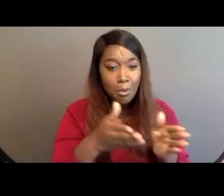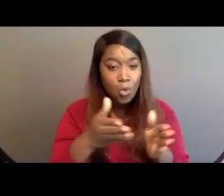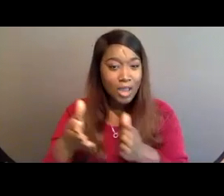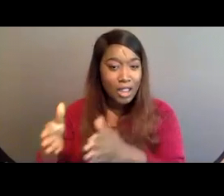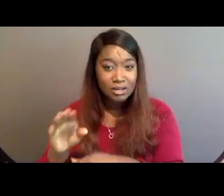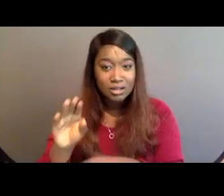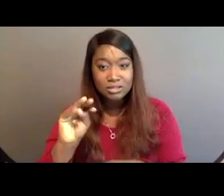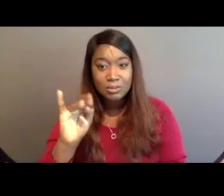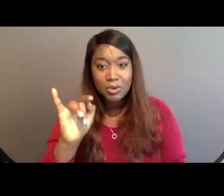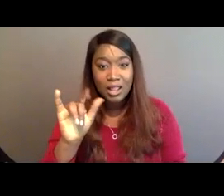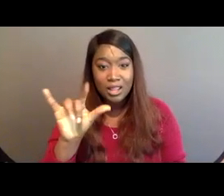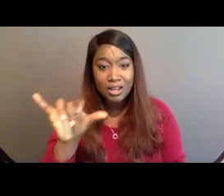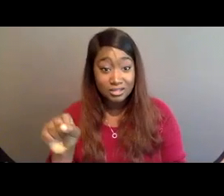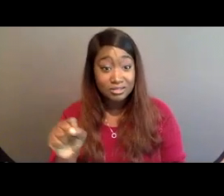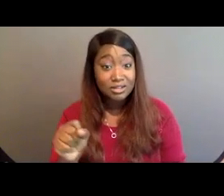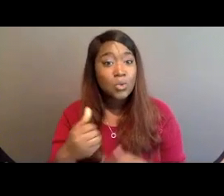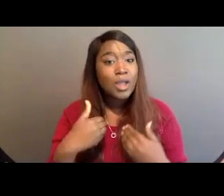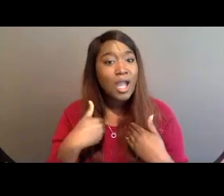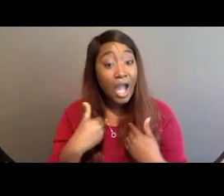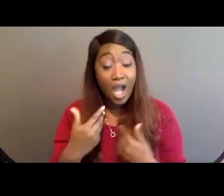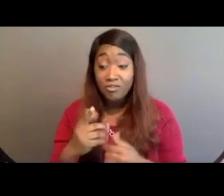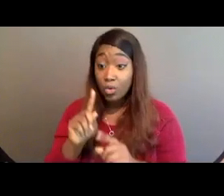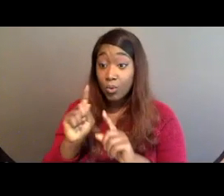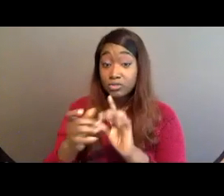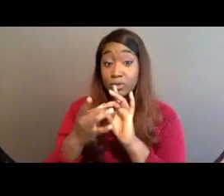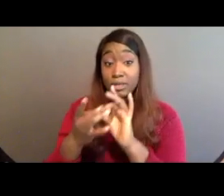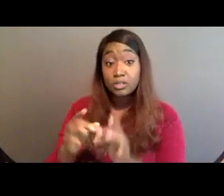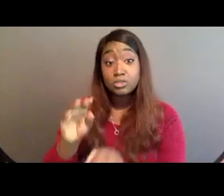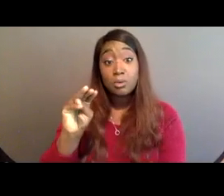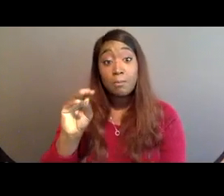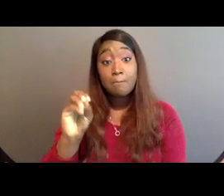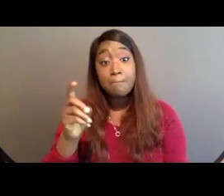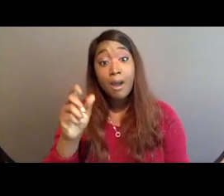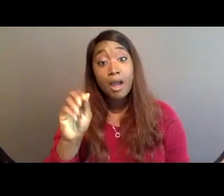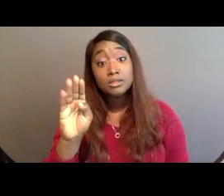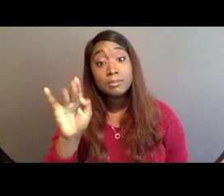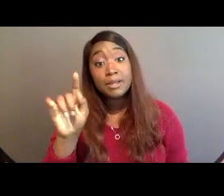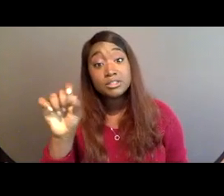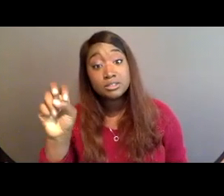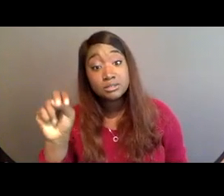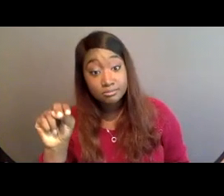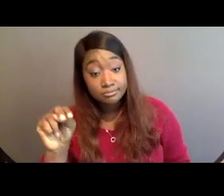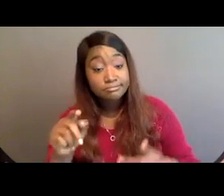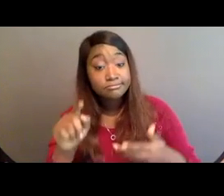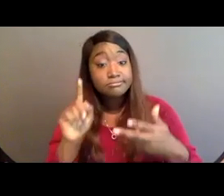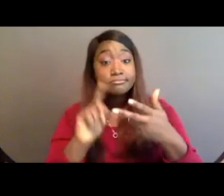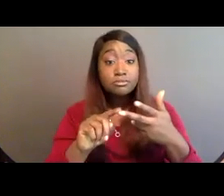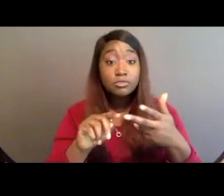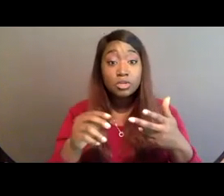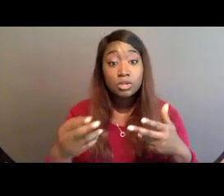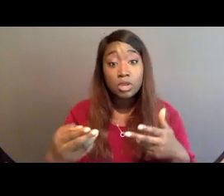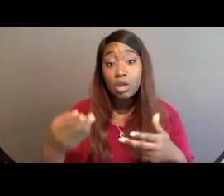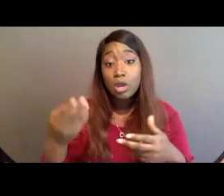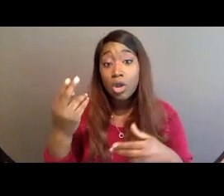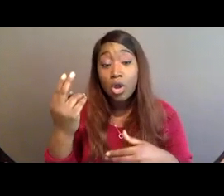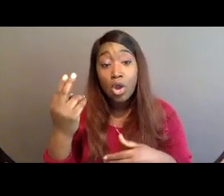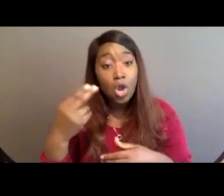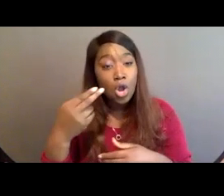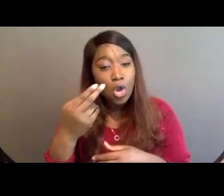actually in the survey about moxibustion. There's herbal medicine. There's also physical